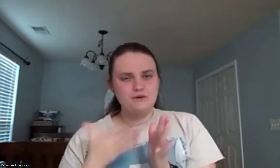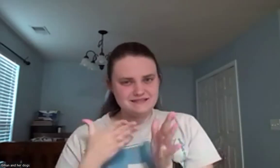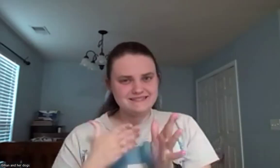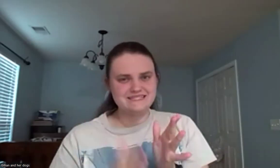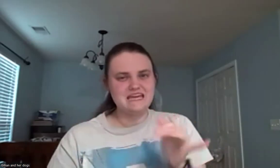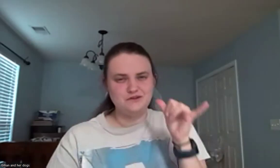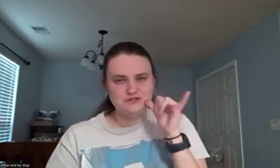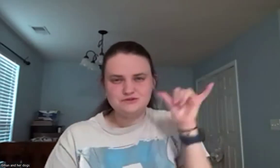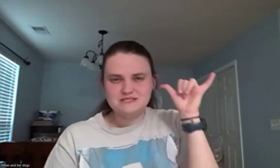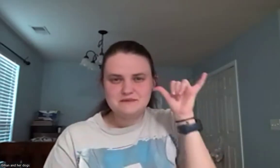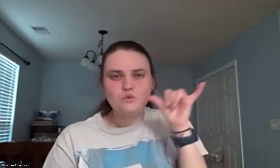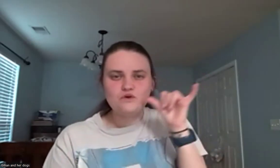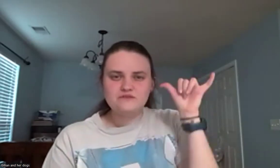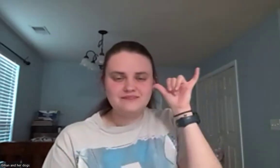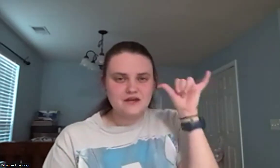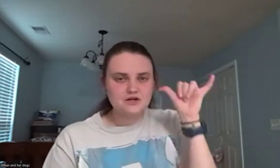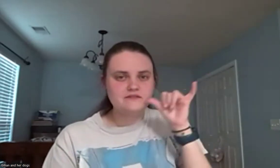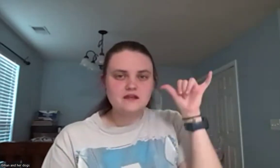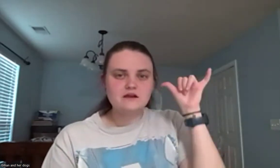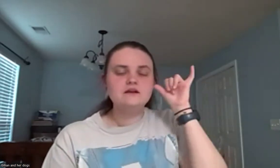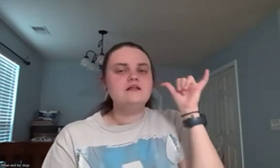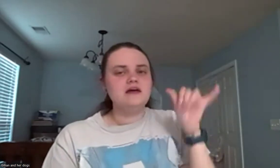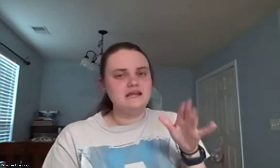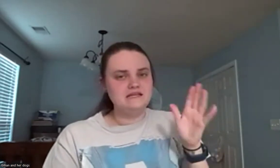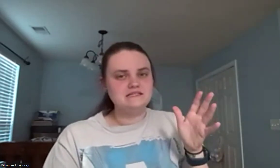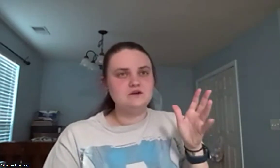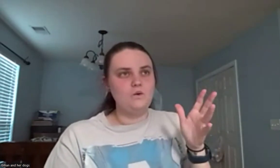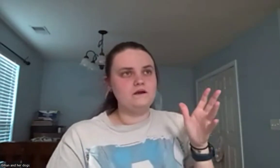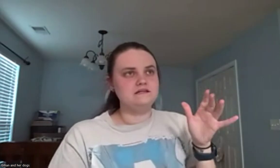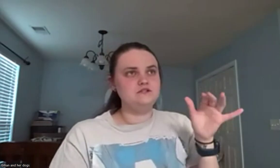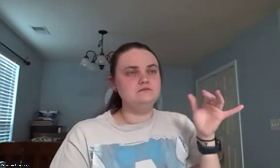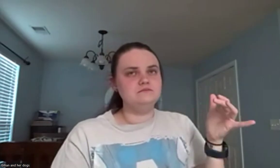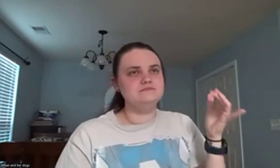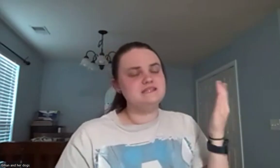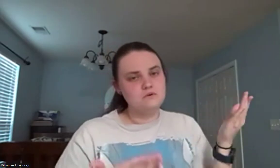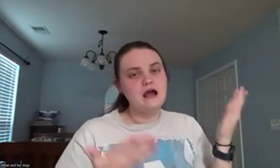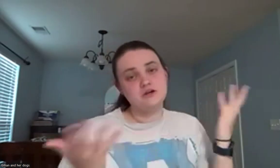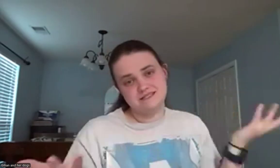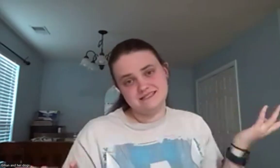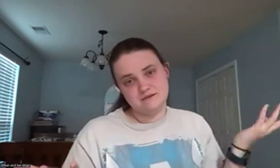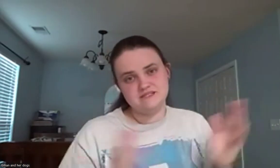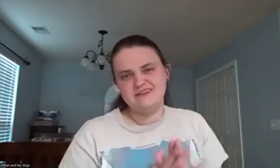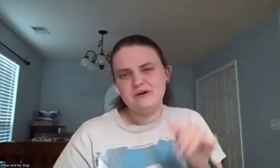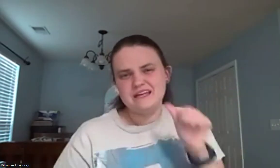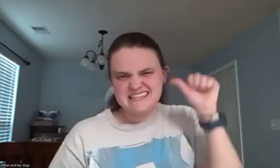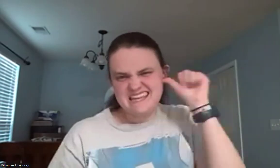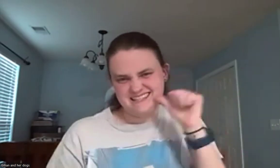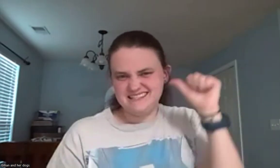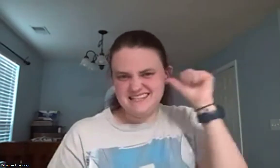like to say if you do see more of the letter in there, that isn't always I could see someone saying, well, it's this, it's